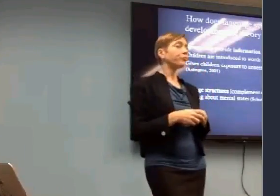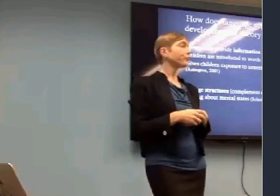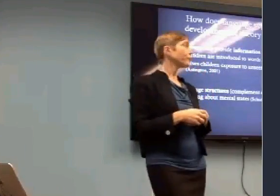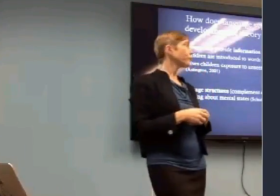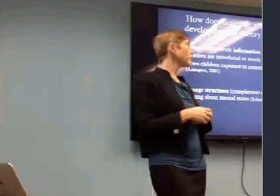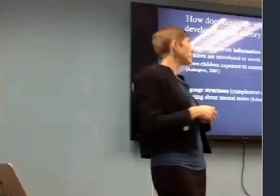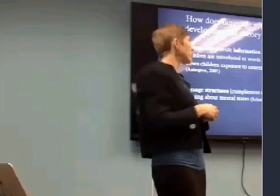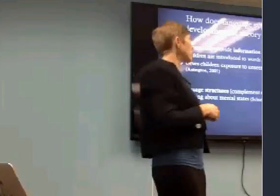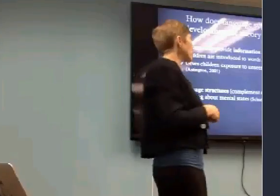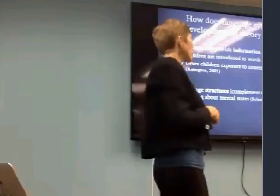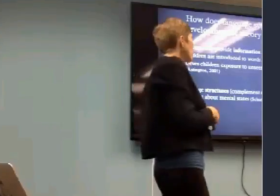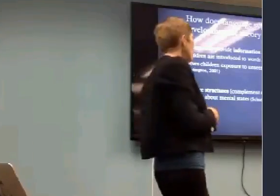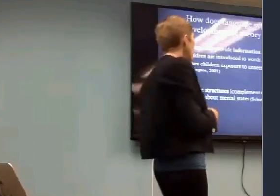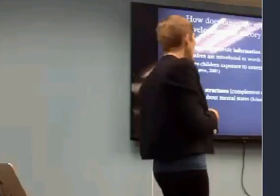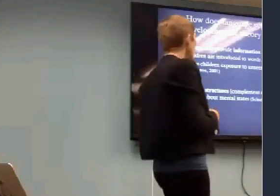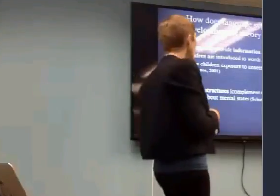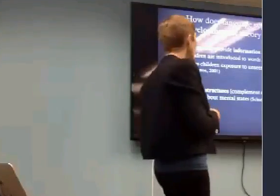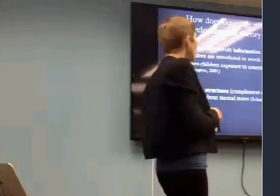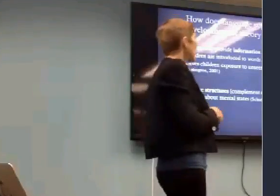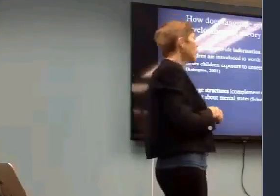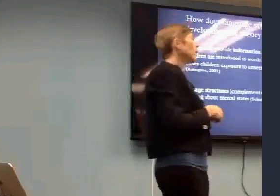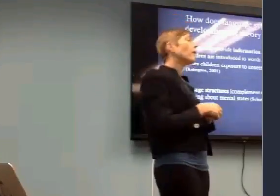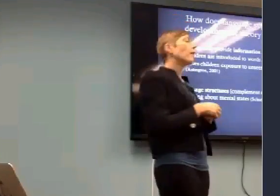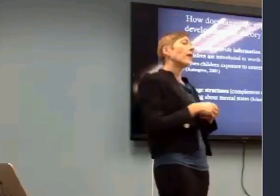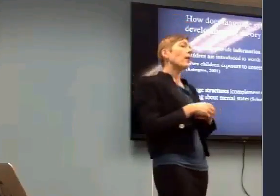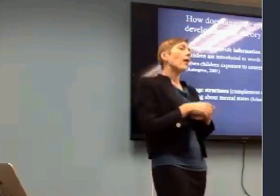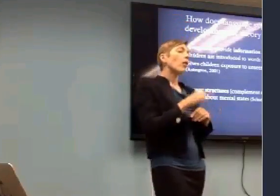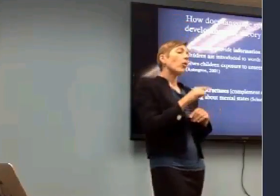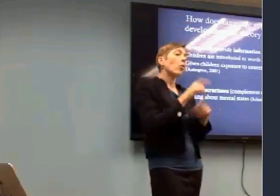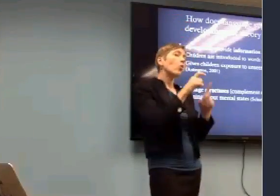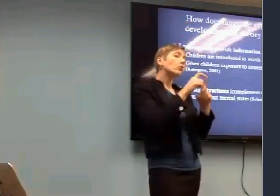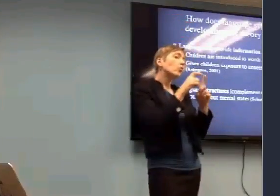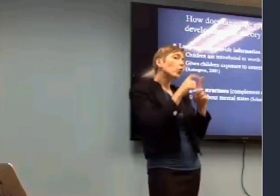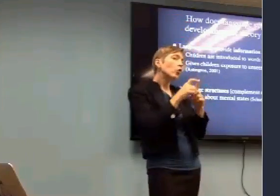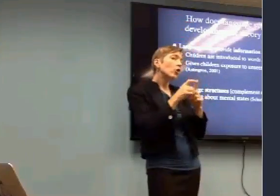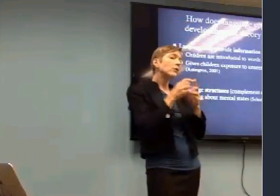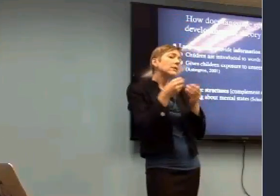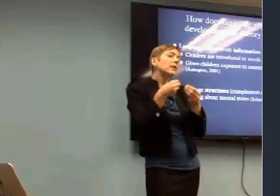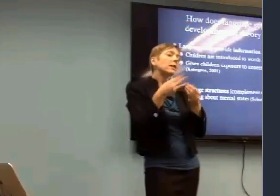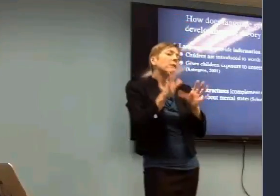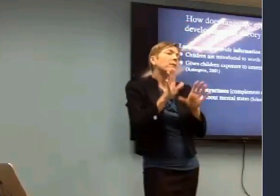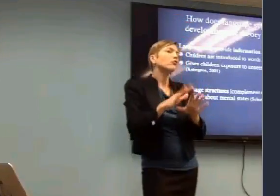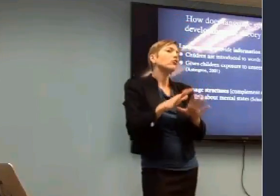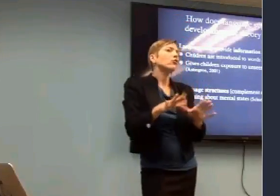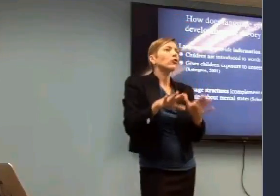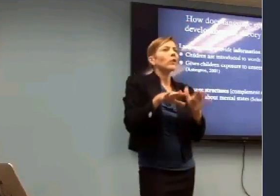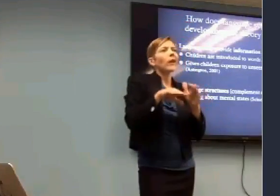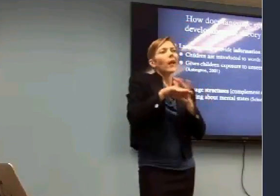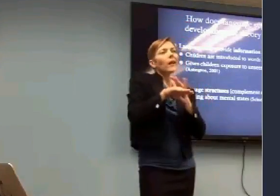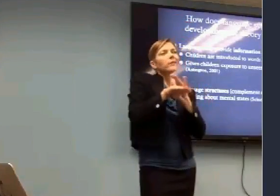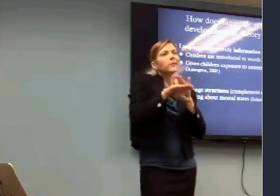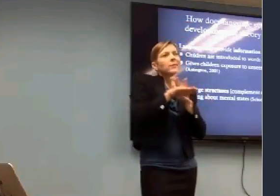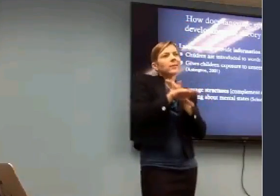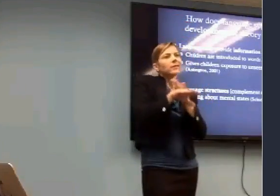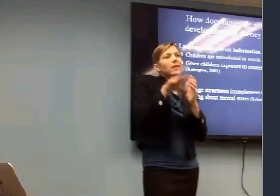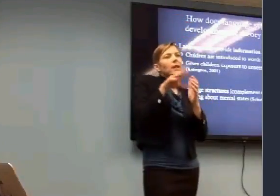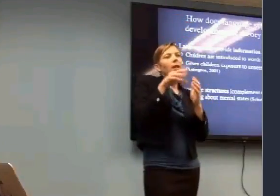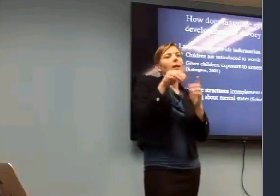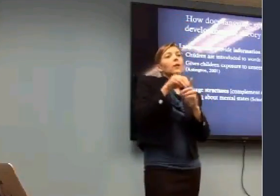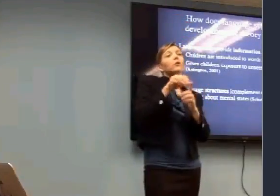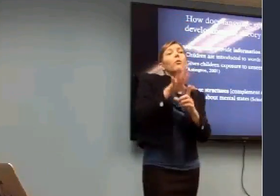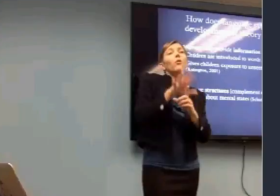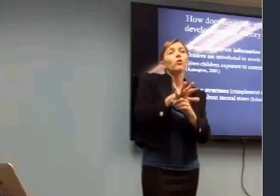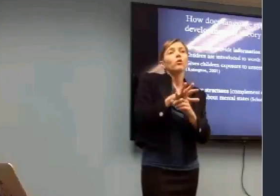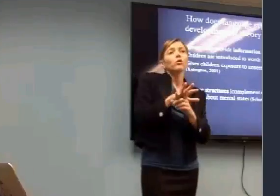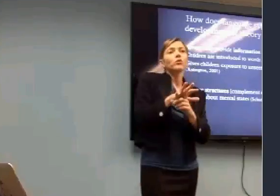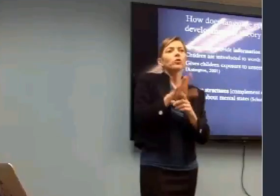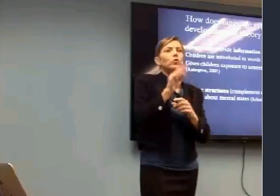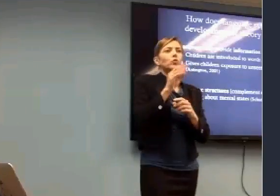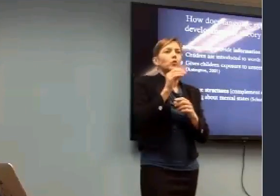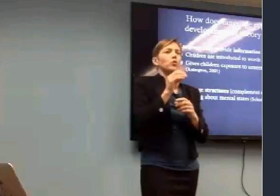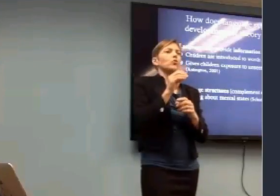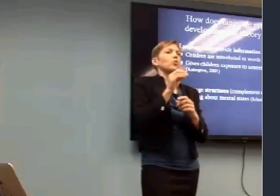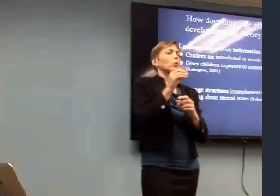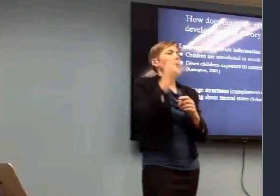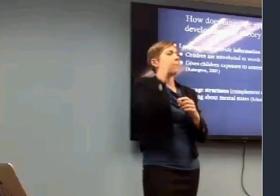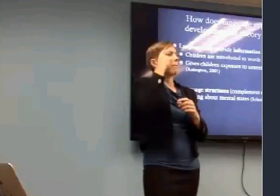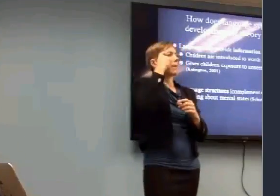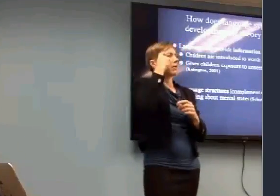get the words for think and know. And these words provide children with